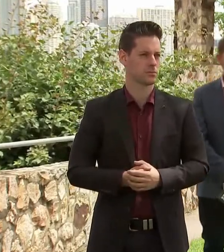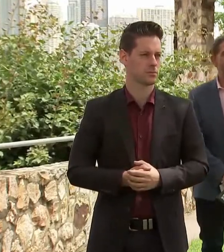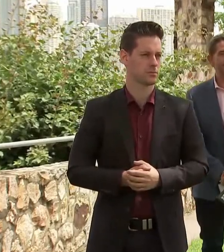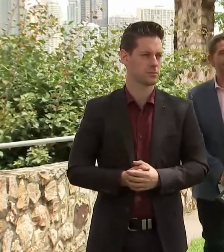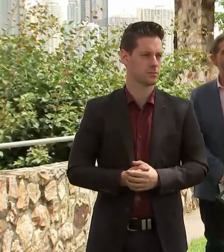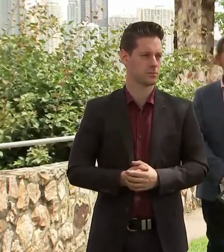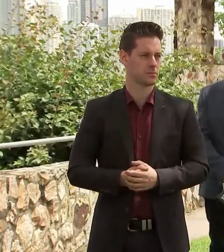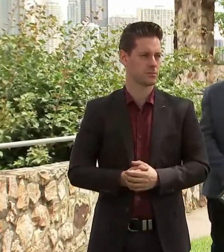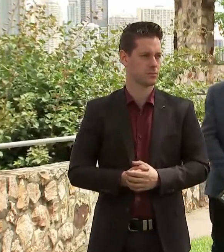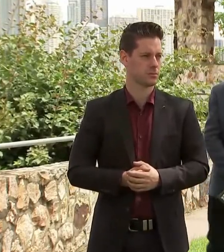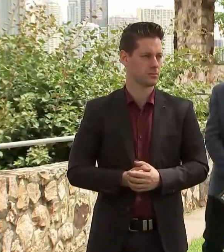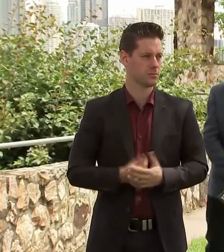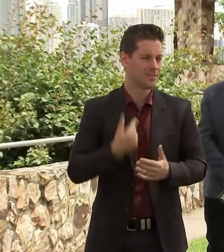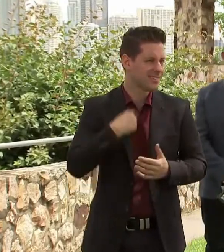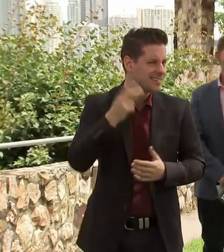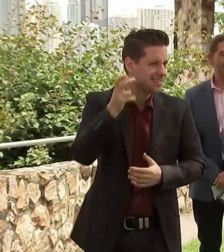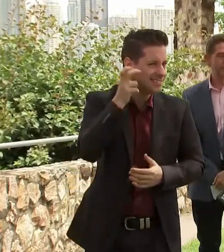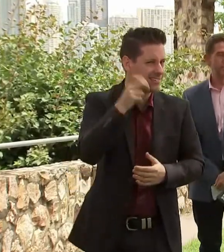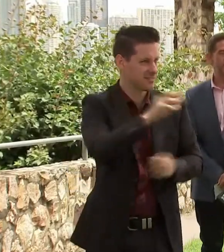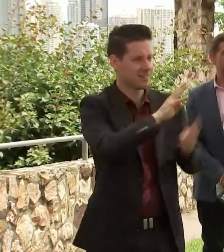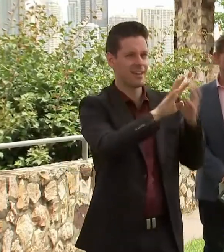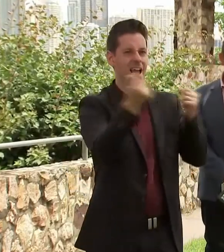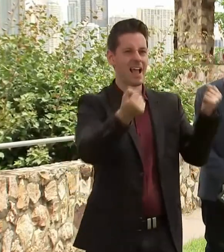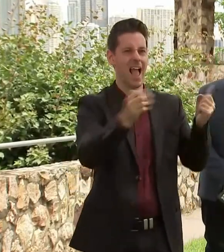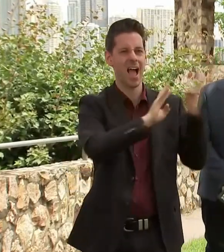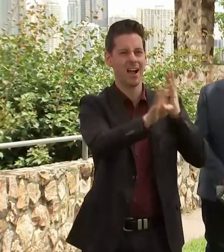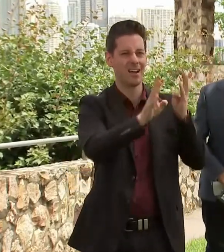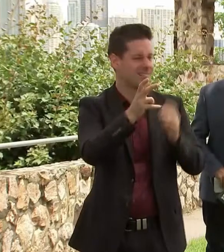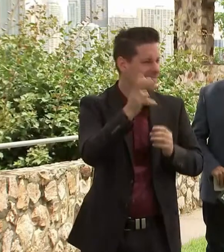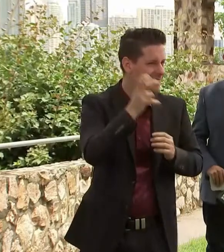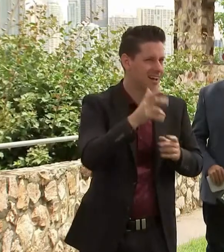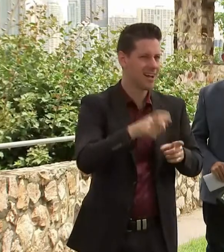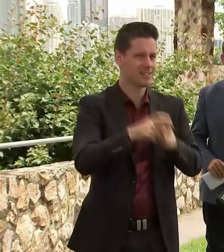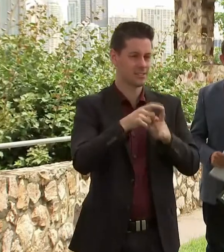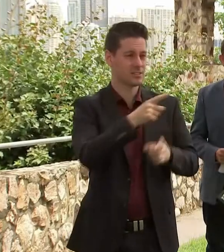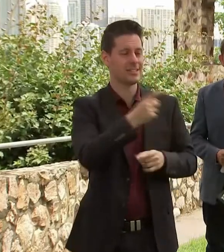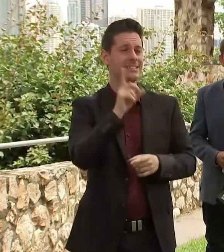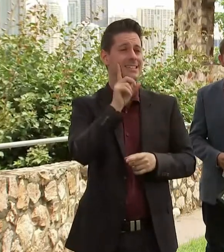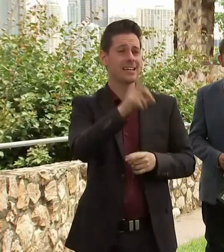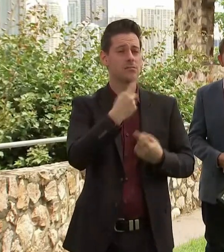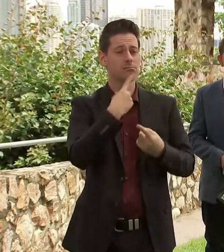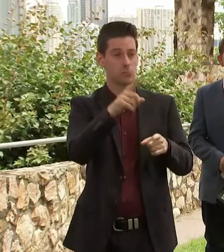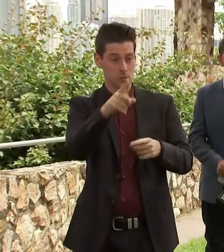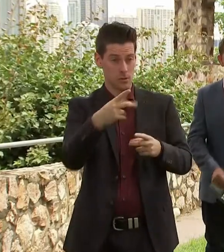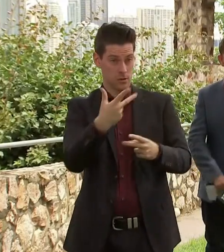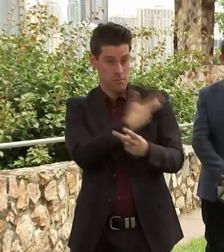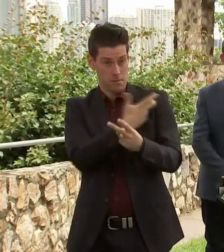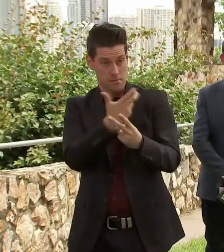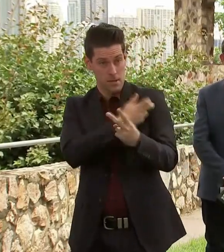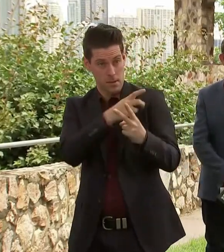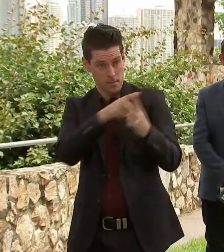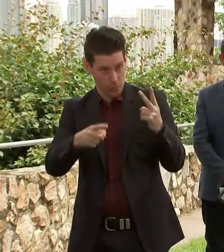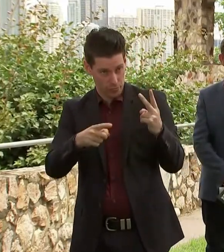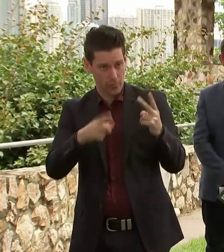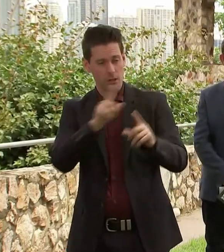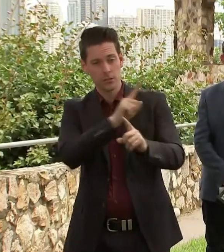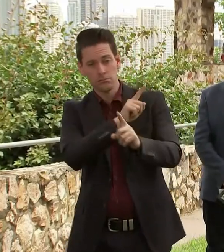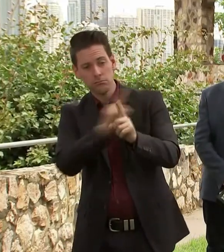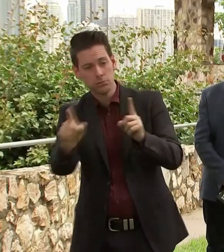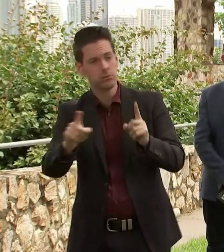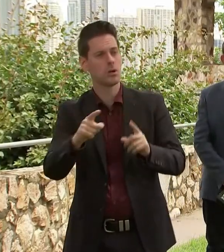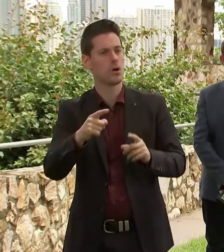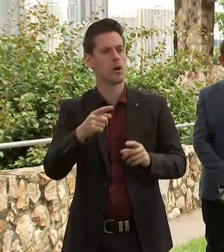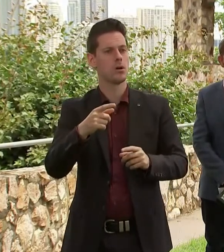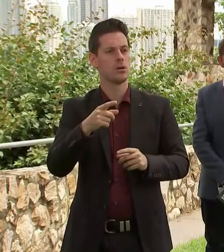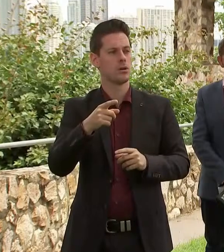Apologise, I found it a little bit hard to hear over the traffic noise. You might have to... Yesterday the change was announced that if you're fully vaccinated and you're in close contact, you only have to